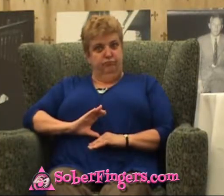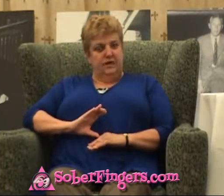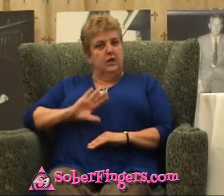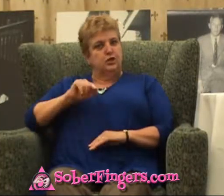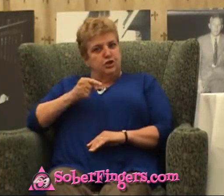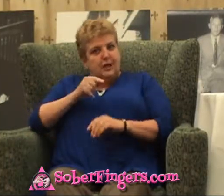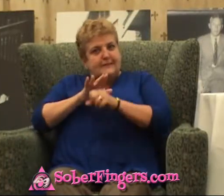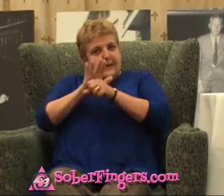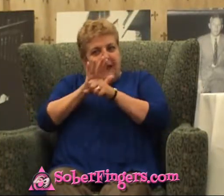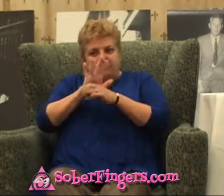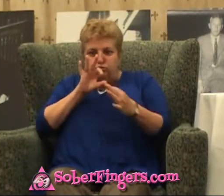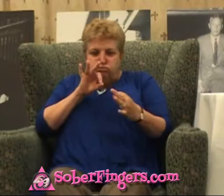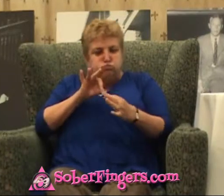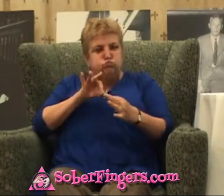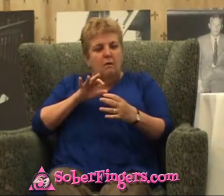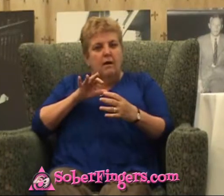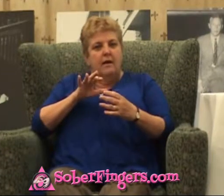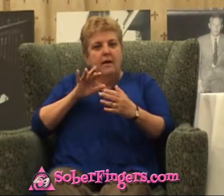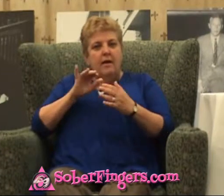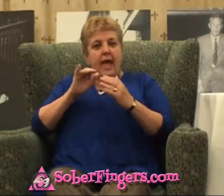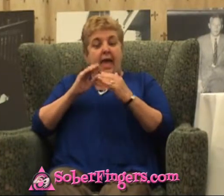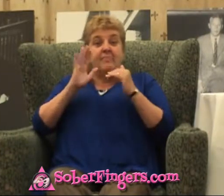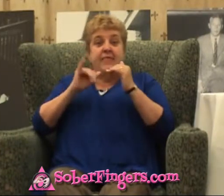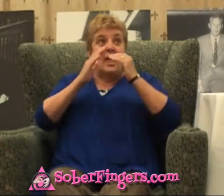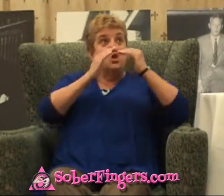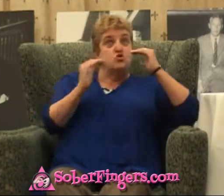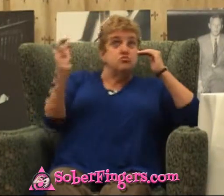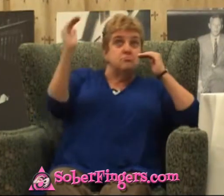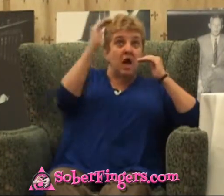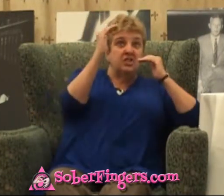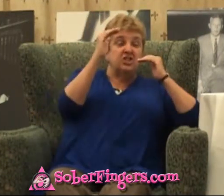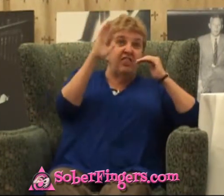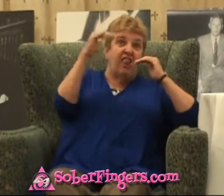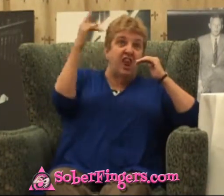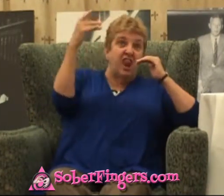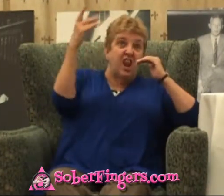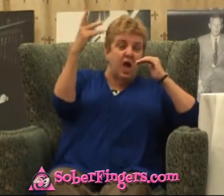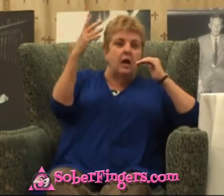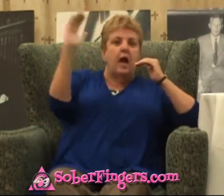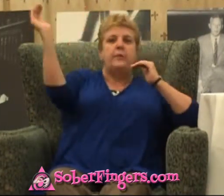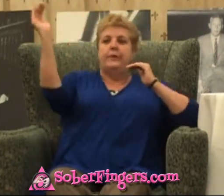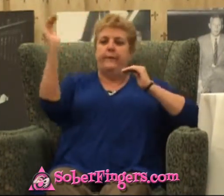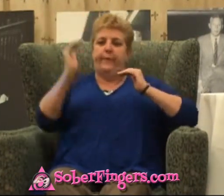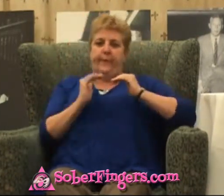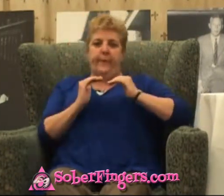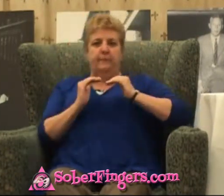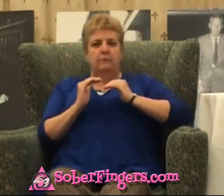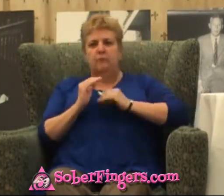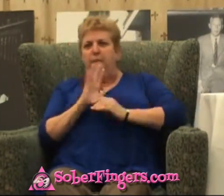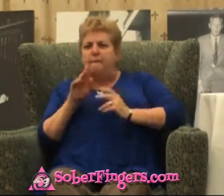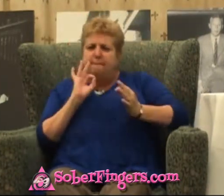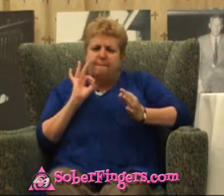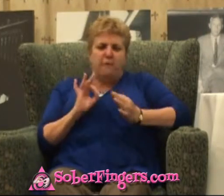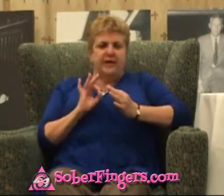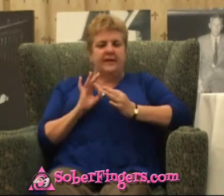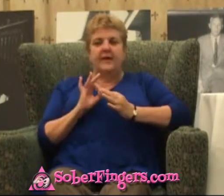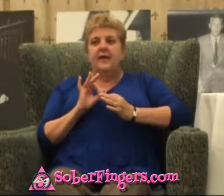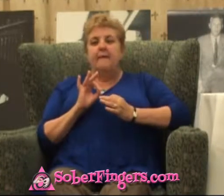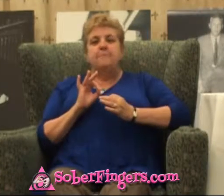take that too much, bring it right down to just enough, and I could look you in the eyes. Alcohol had the power that night for the